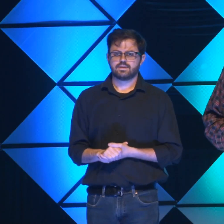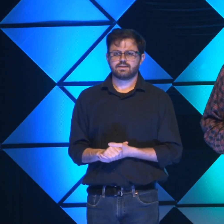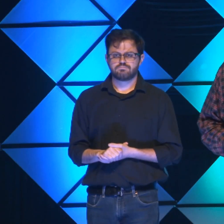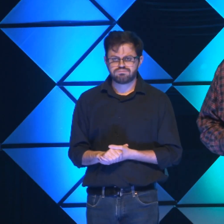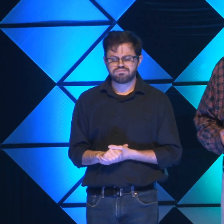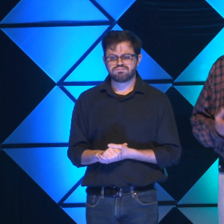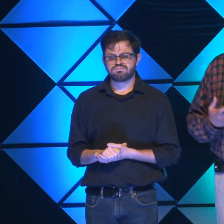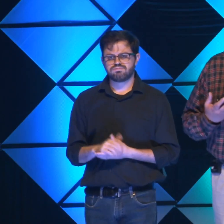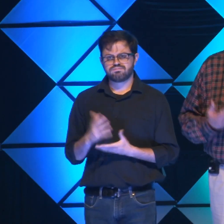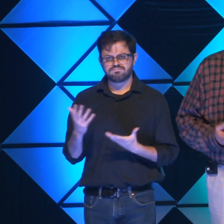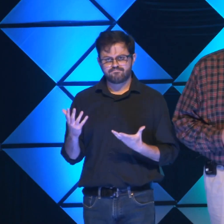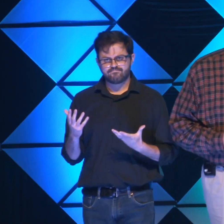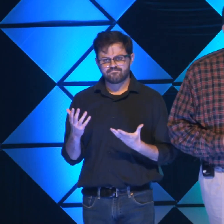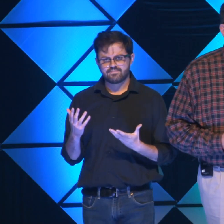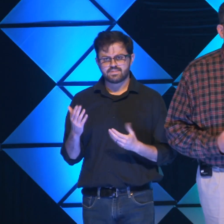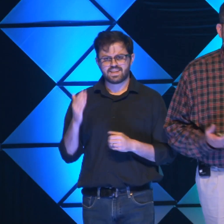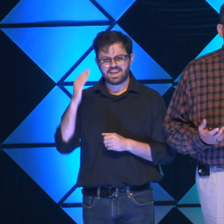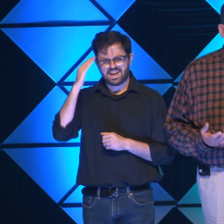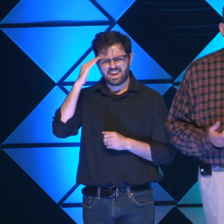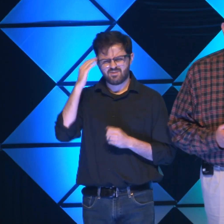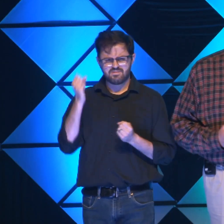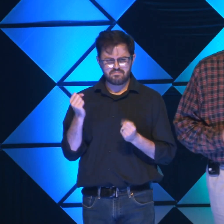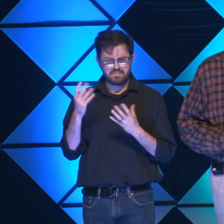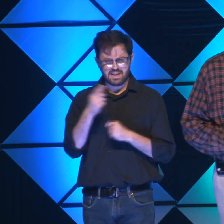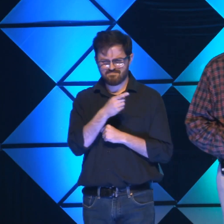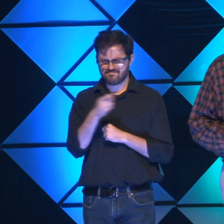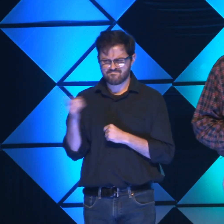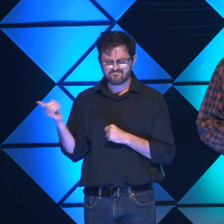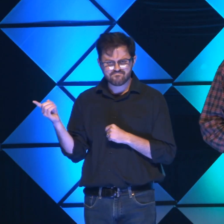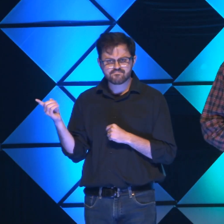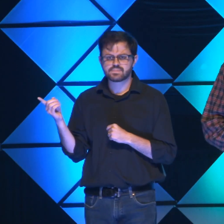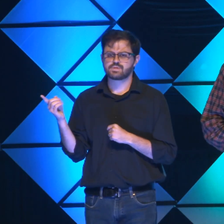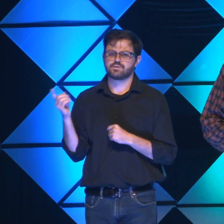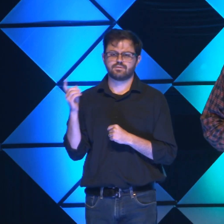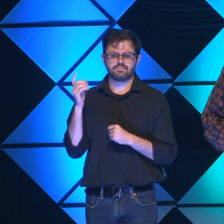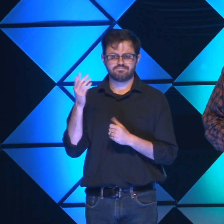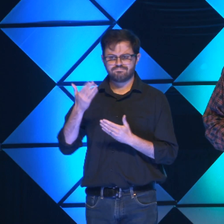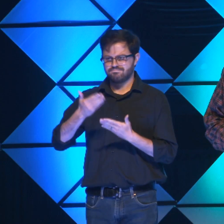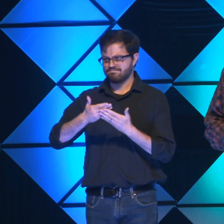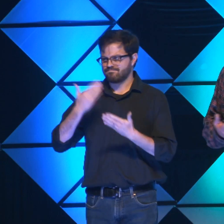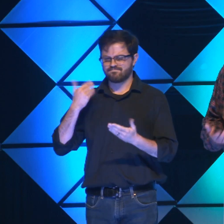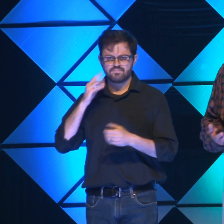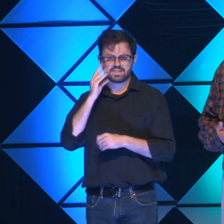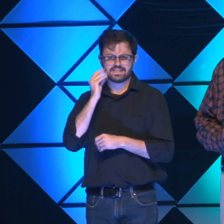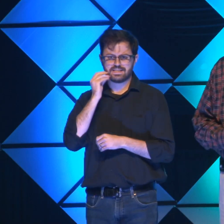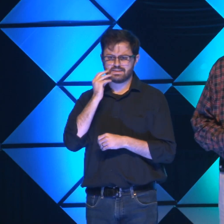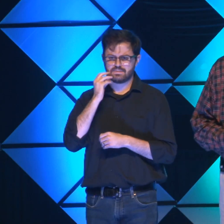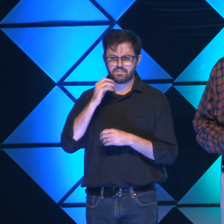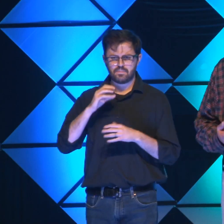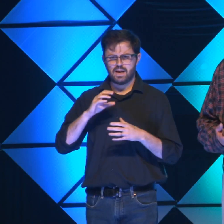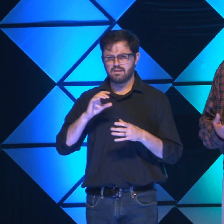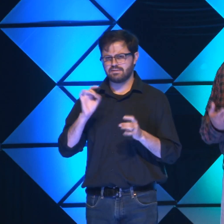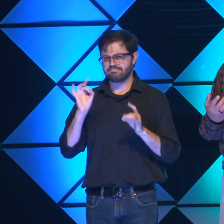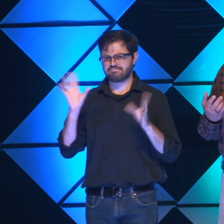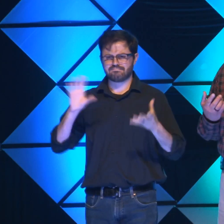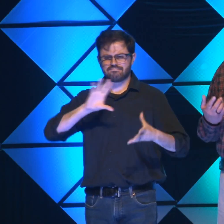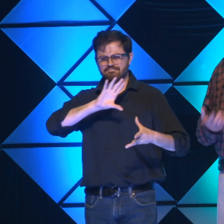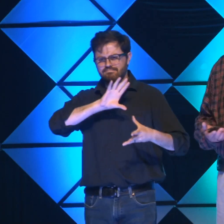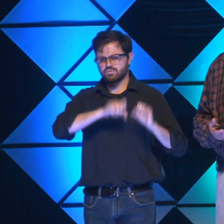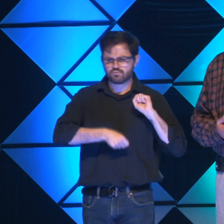So I know that many of you in this room have felt incredible grief or hurt at some point in your life. You